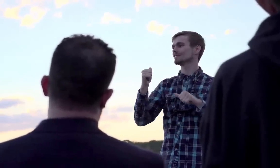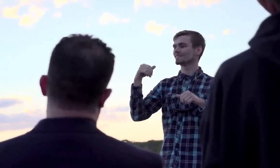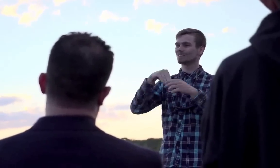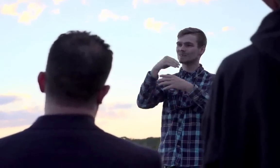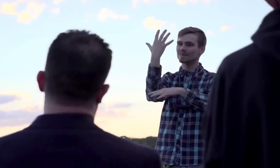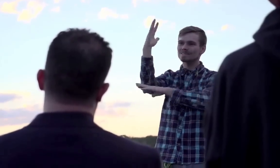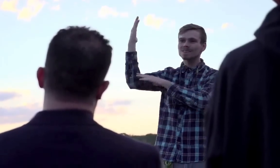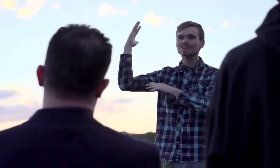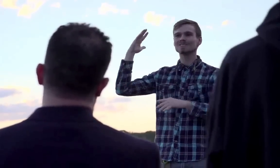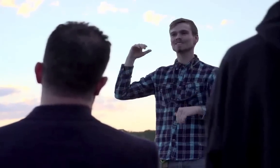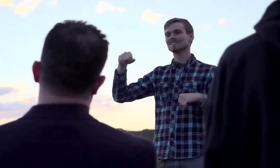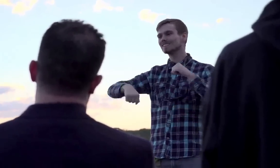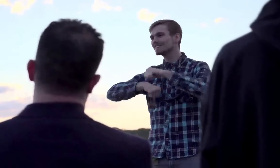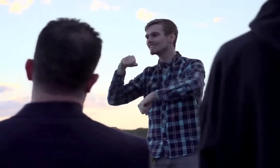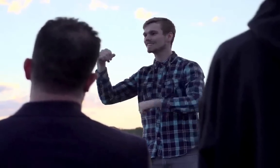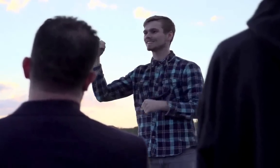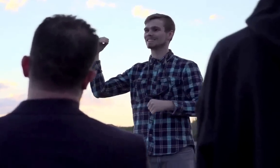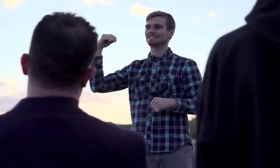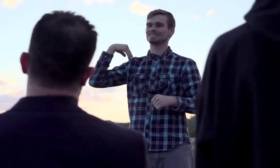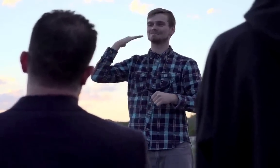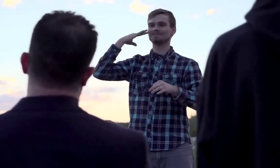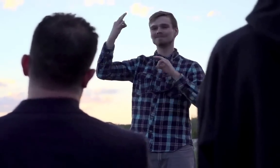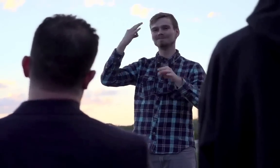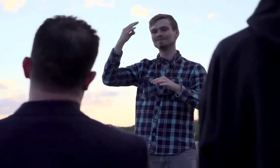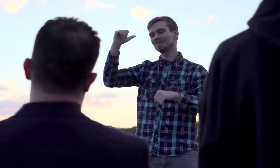bikes together, mountain biking,